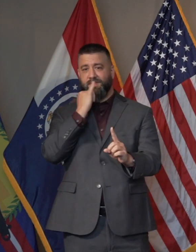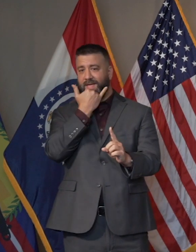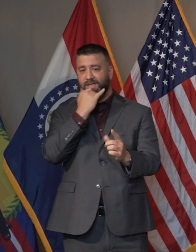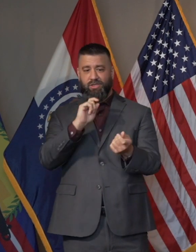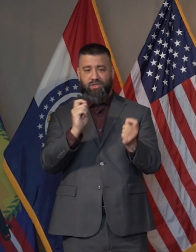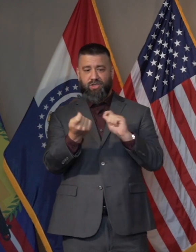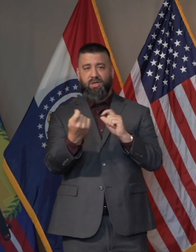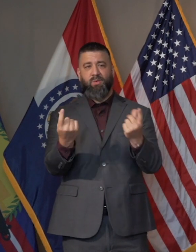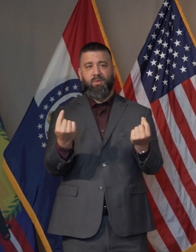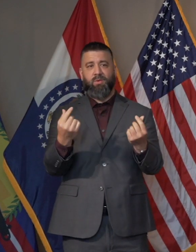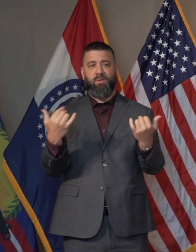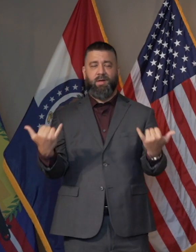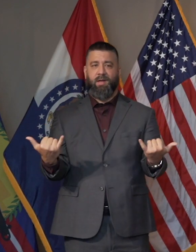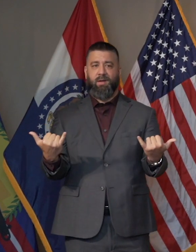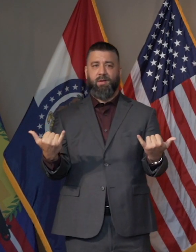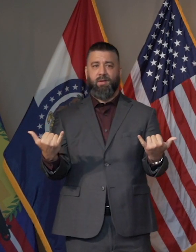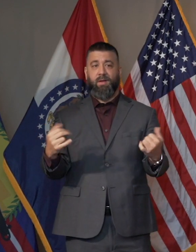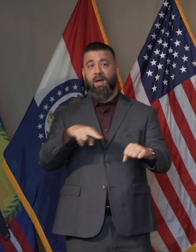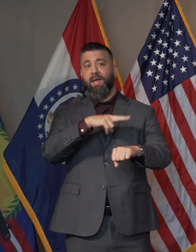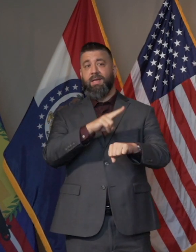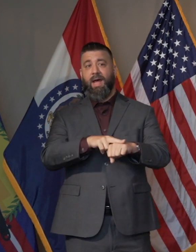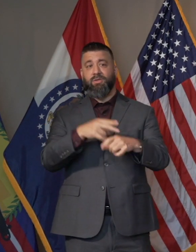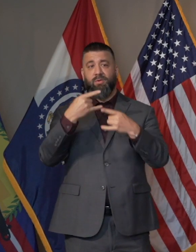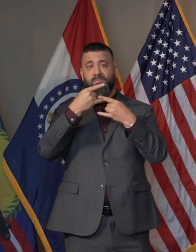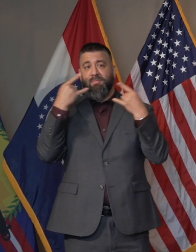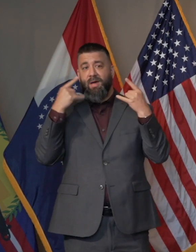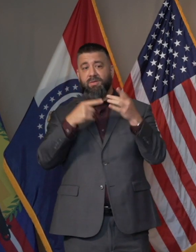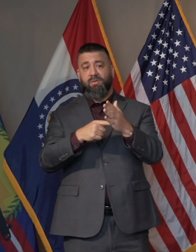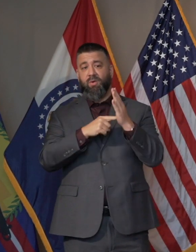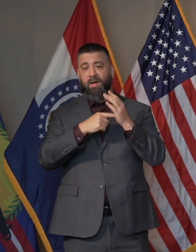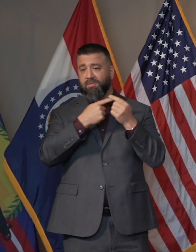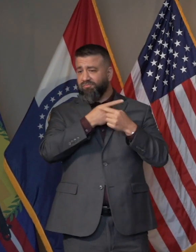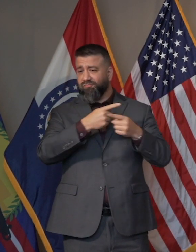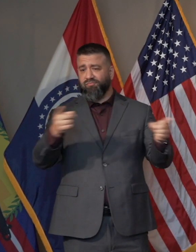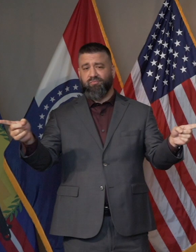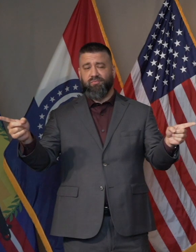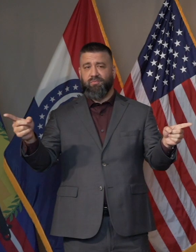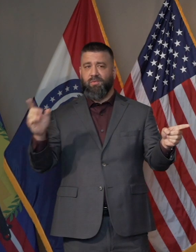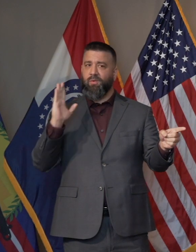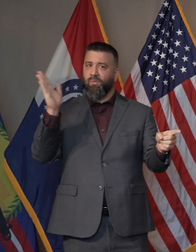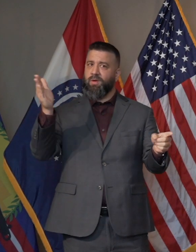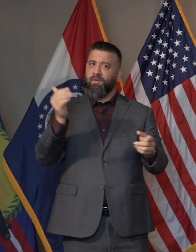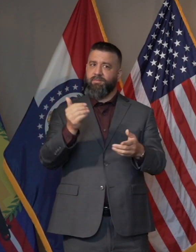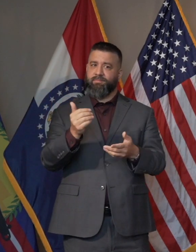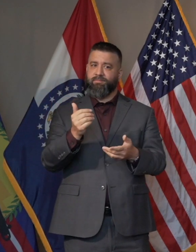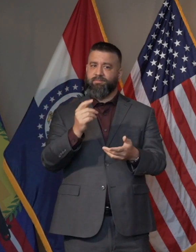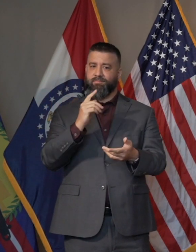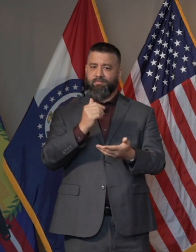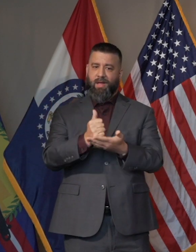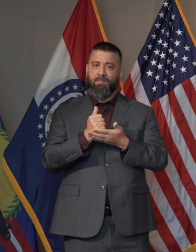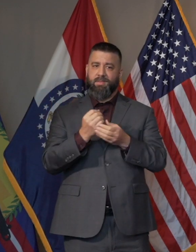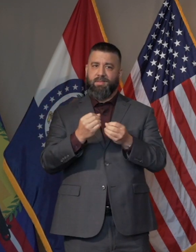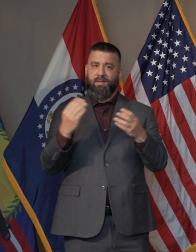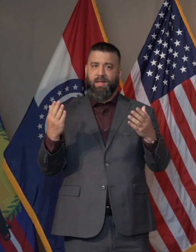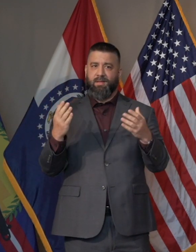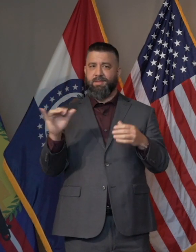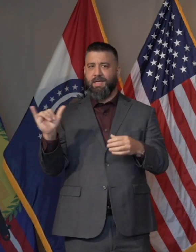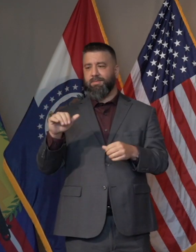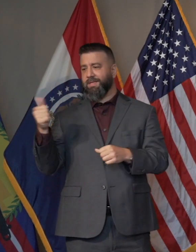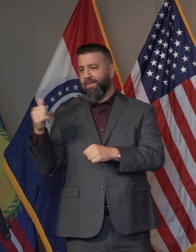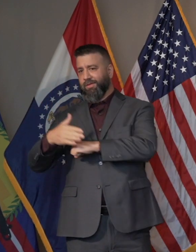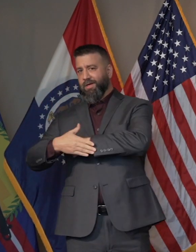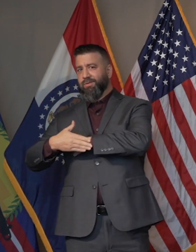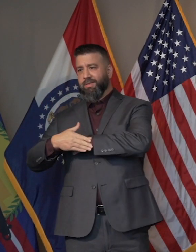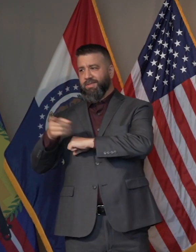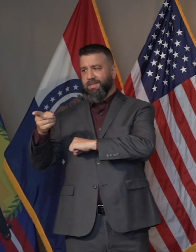right now. A national masking policy, a national strategy early on would have positioned us like other industrialized nations who are